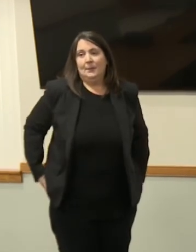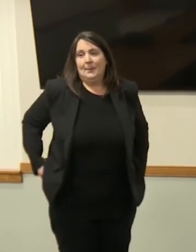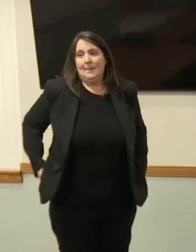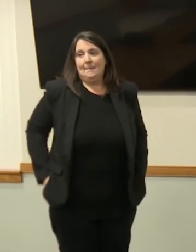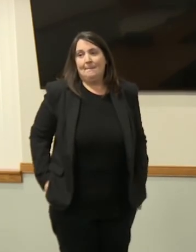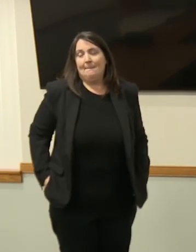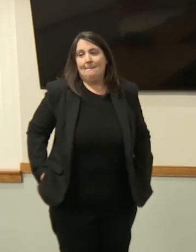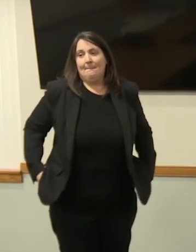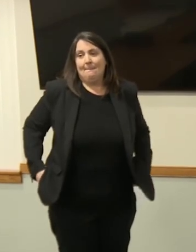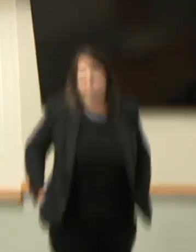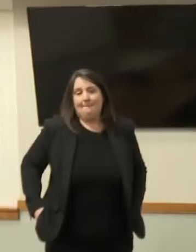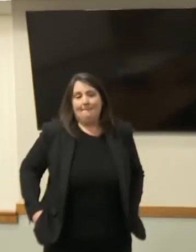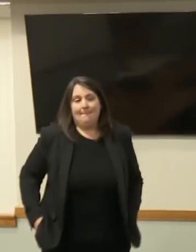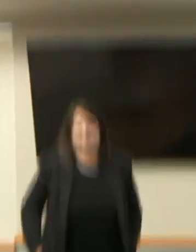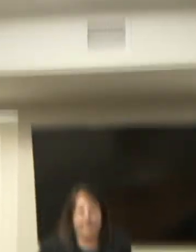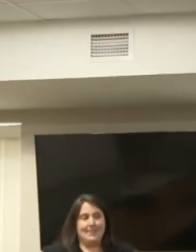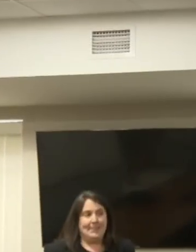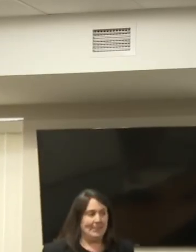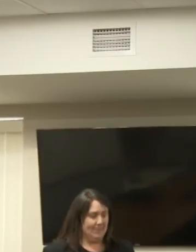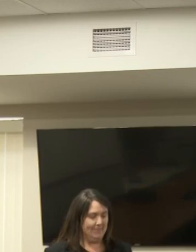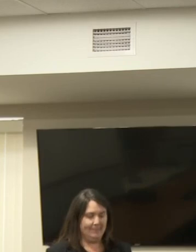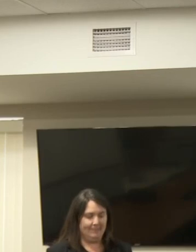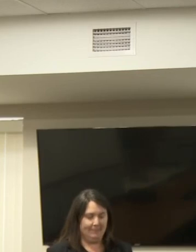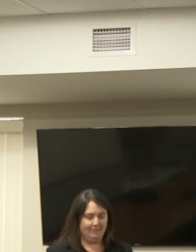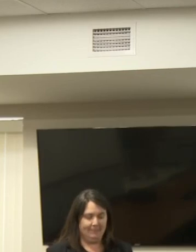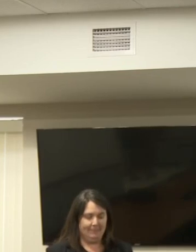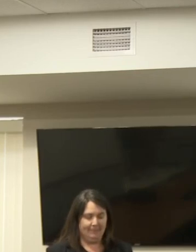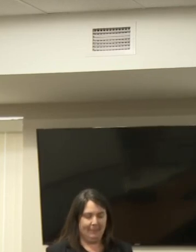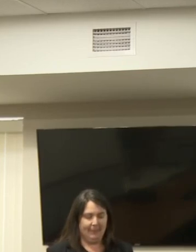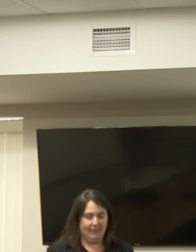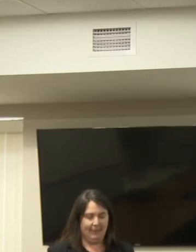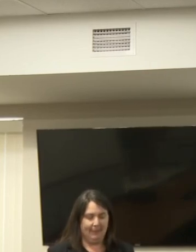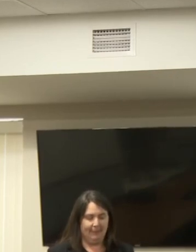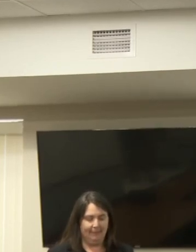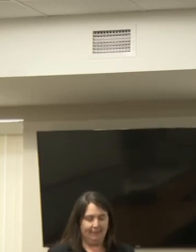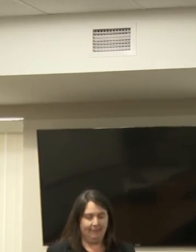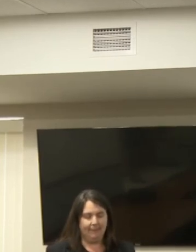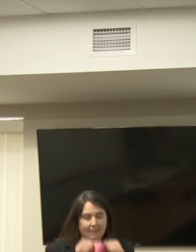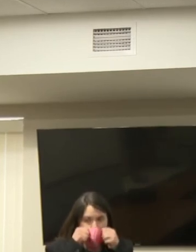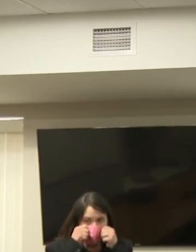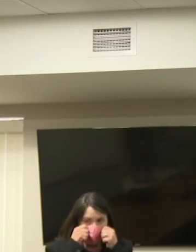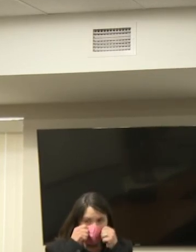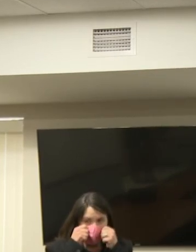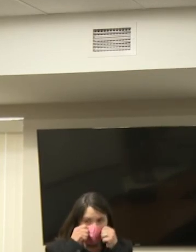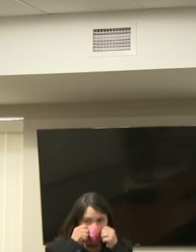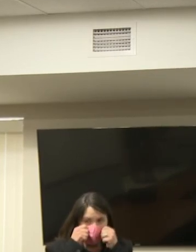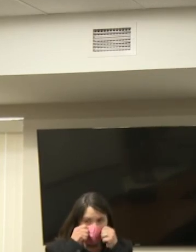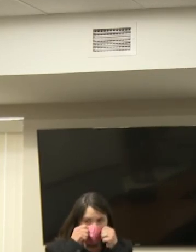bumped up this weekend, will the health department